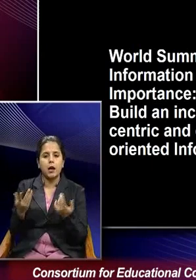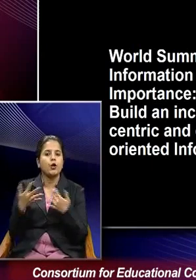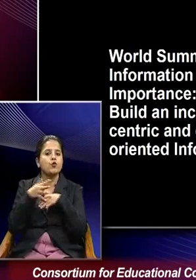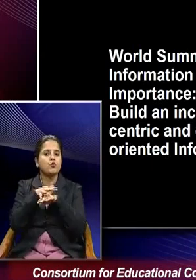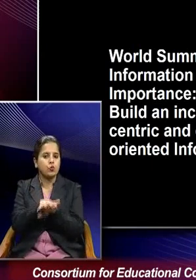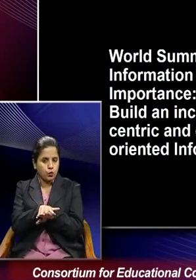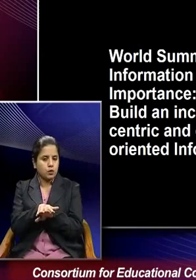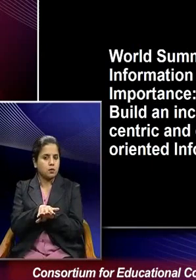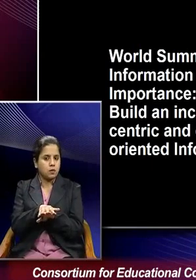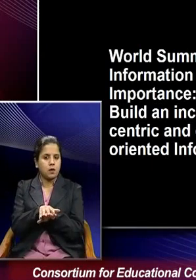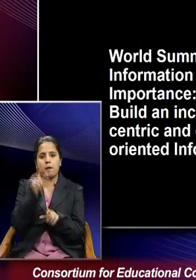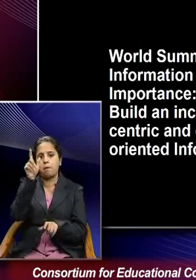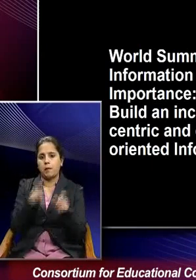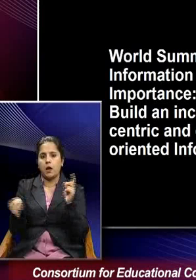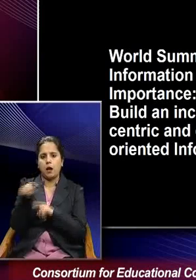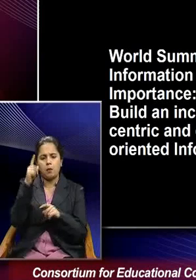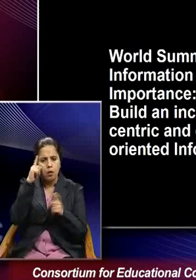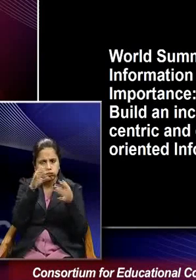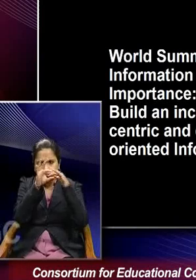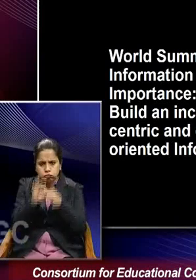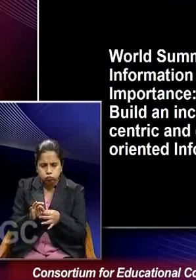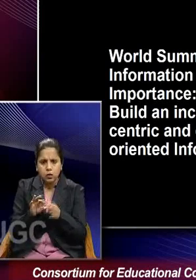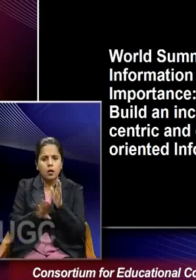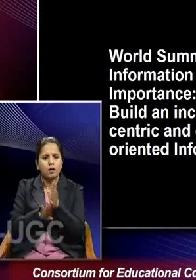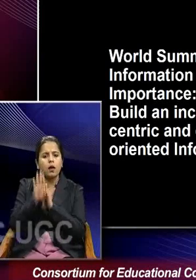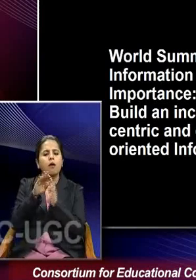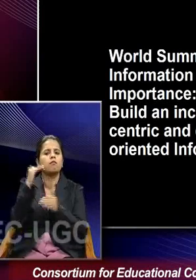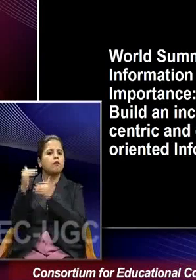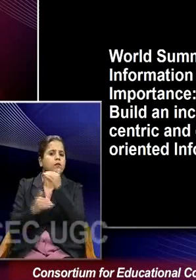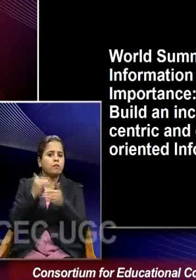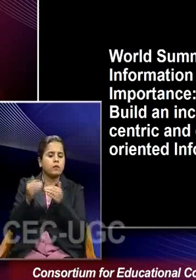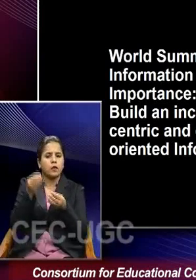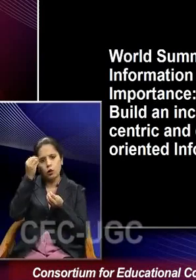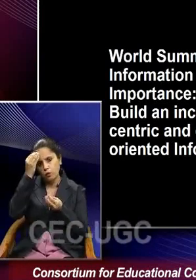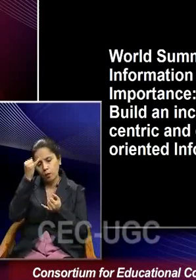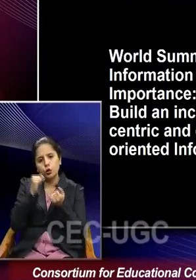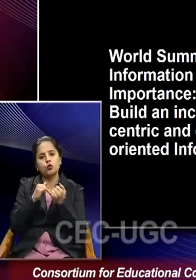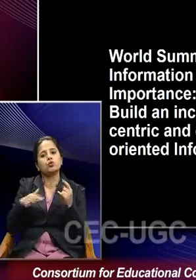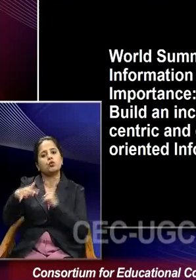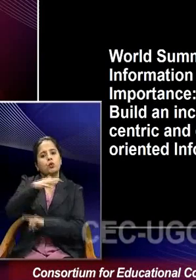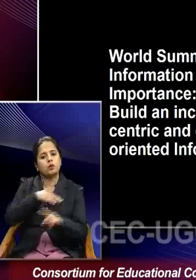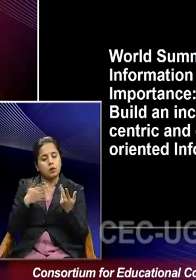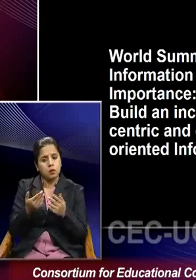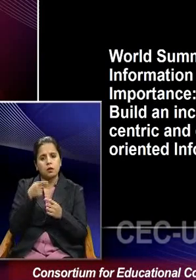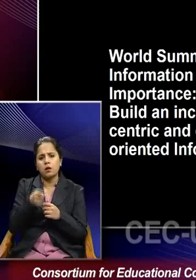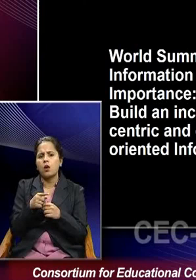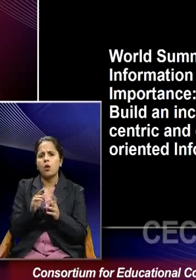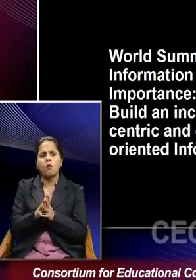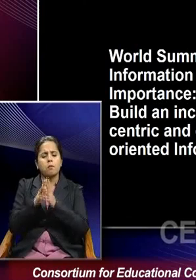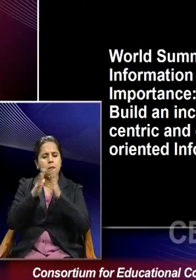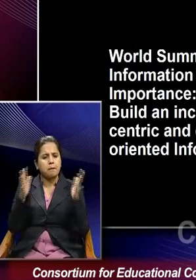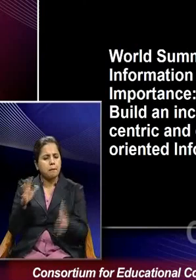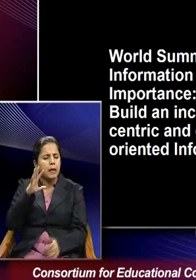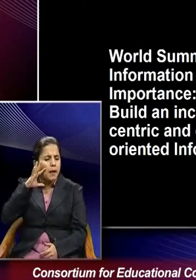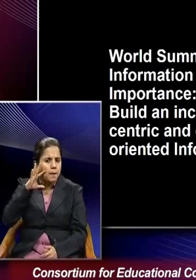inclusive, people-centric, development-oriented information society is of huge